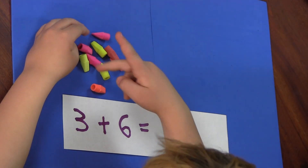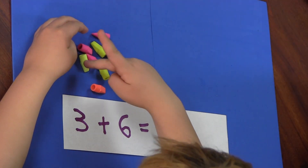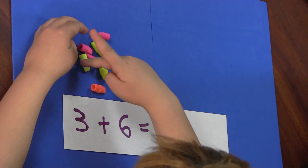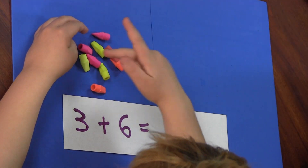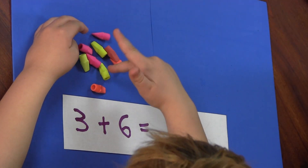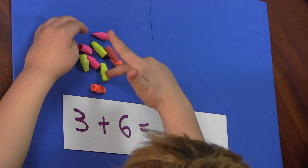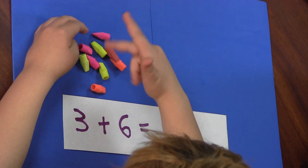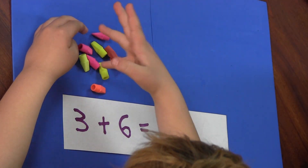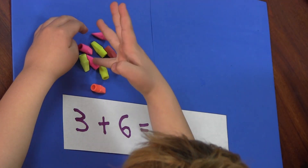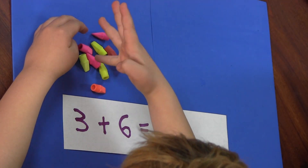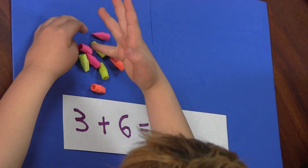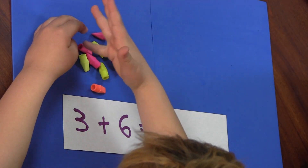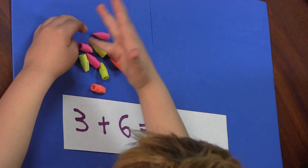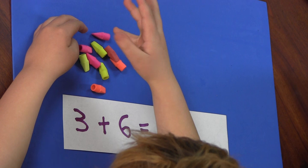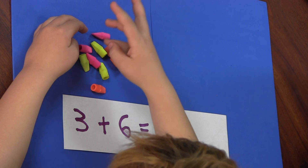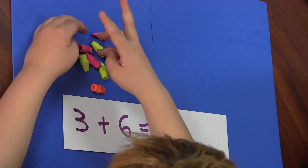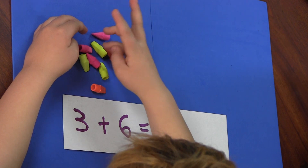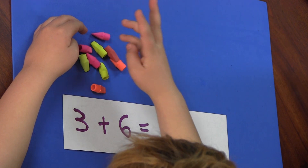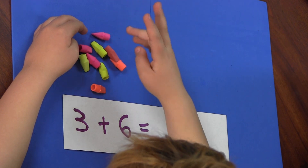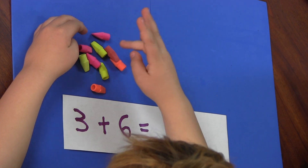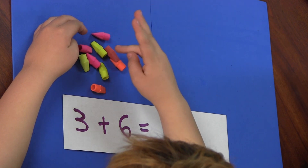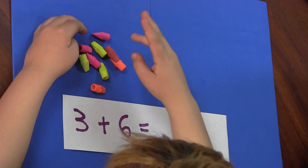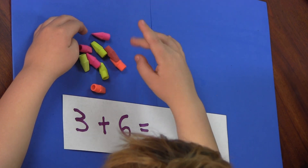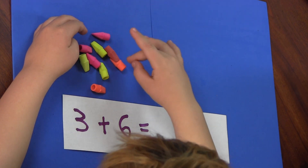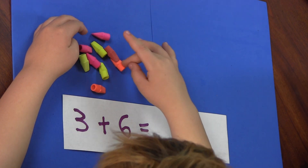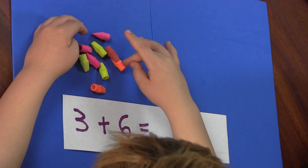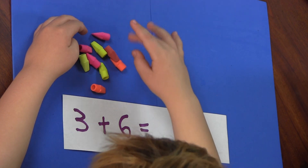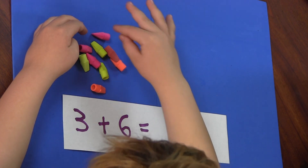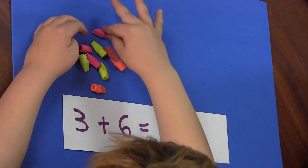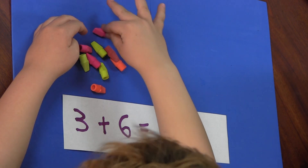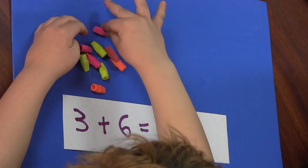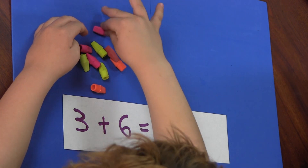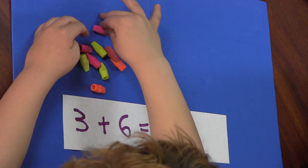One, two, three, four, five, six, seven, eight, nine.